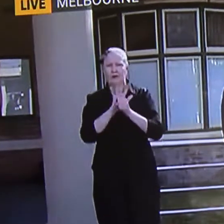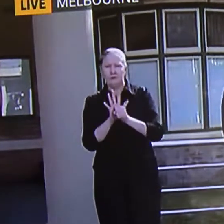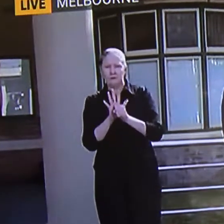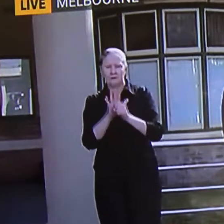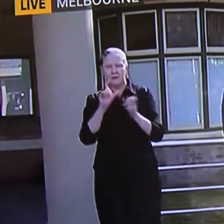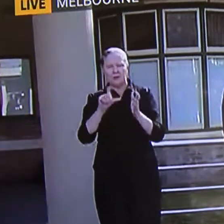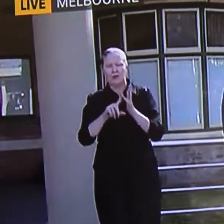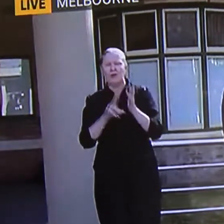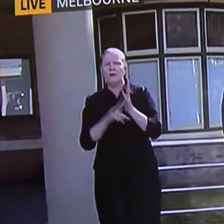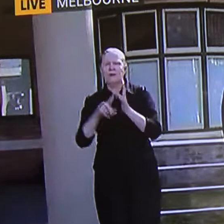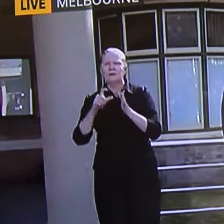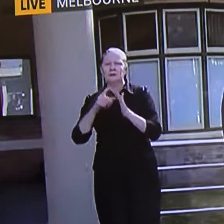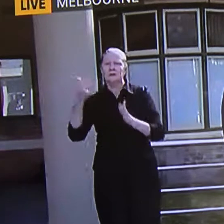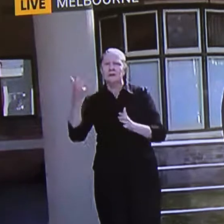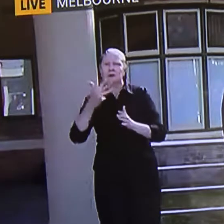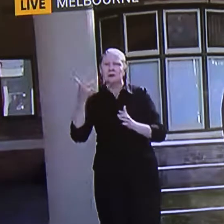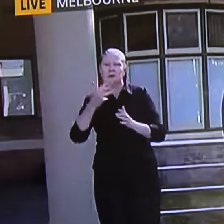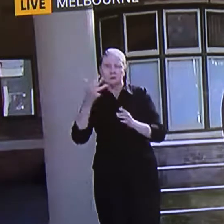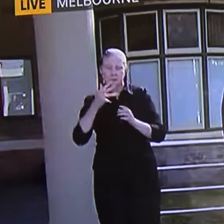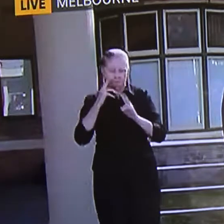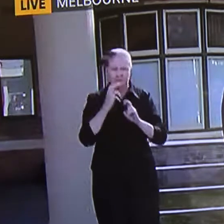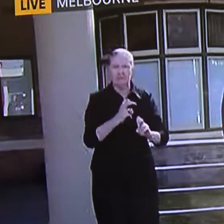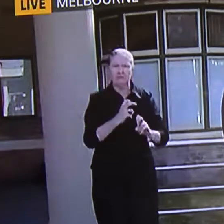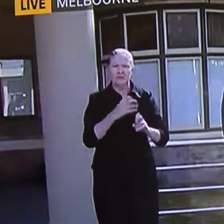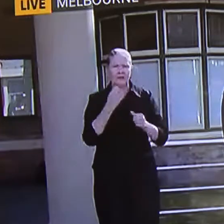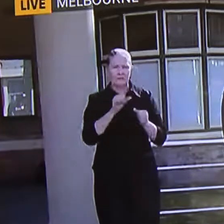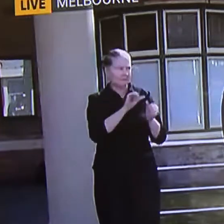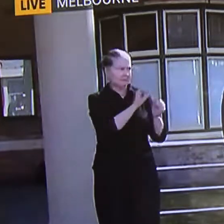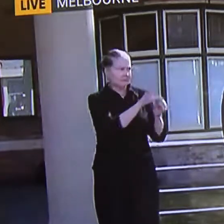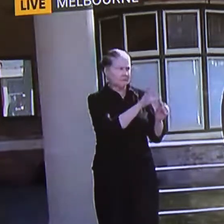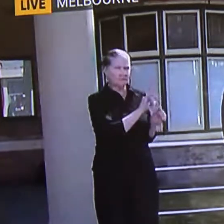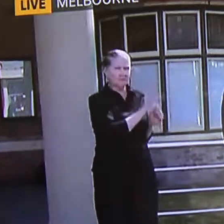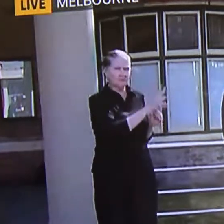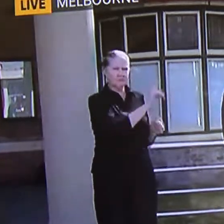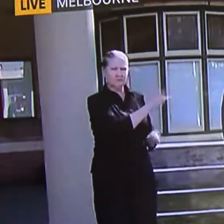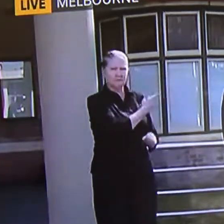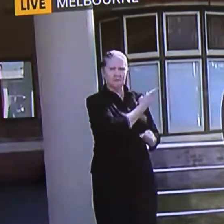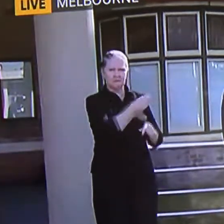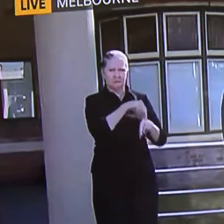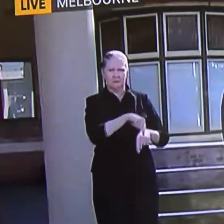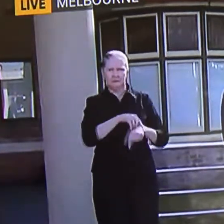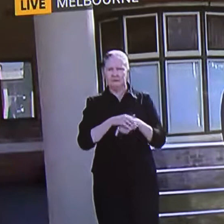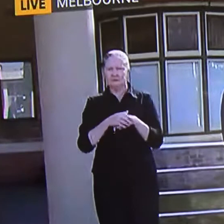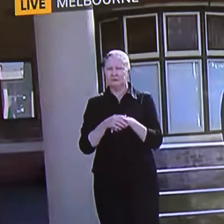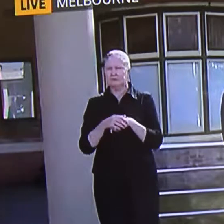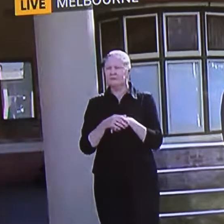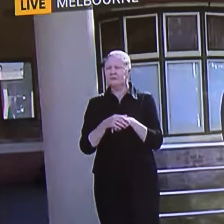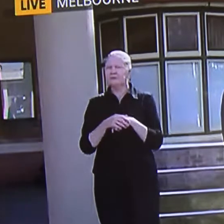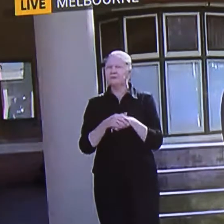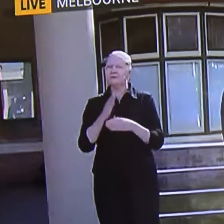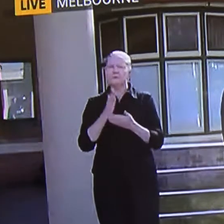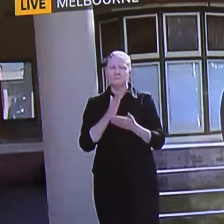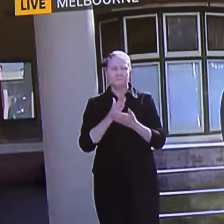or COVID-19. So we have some outstanding people with us at this point in time. It's been a